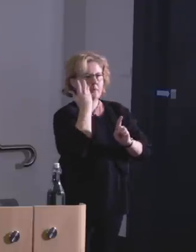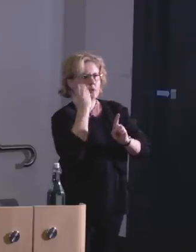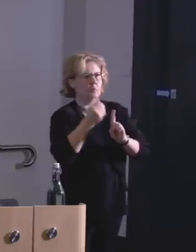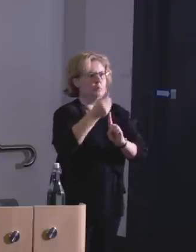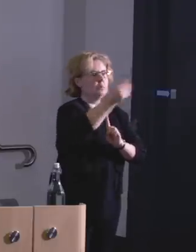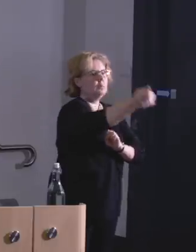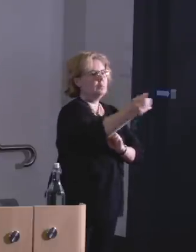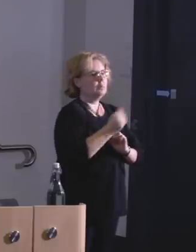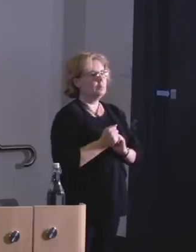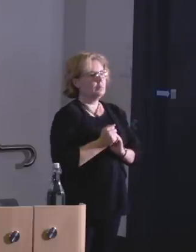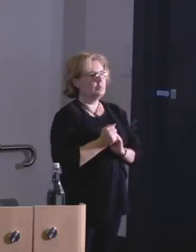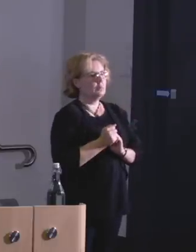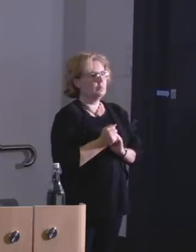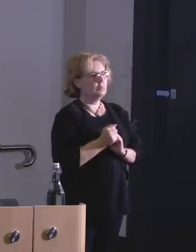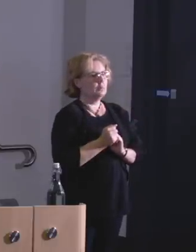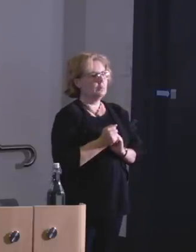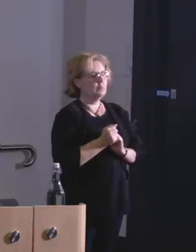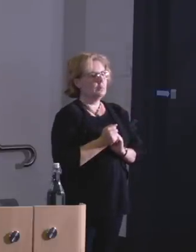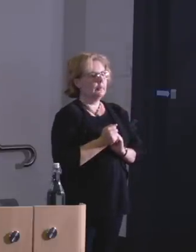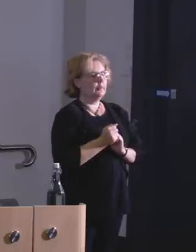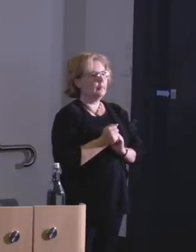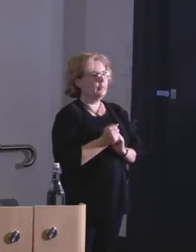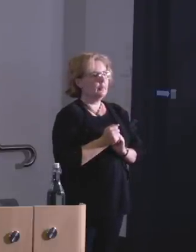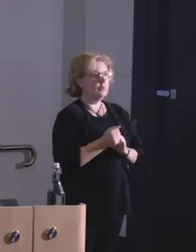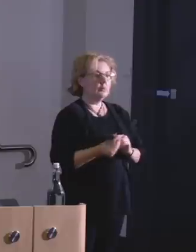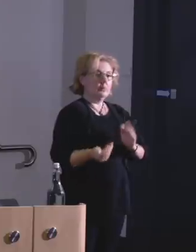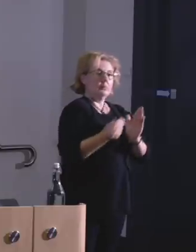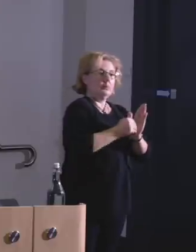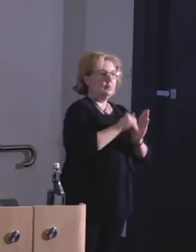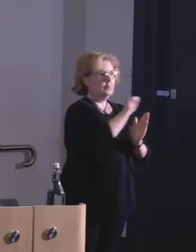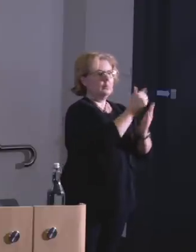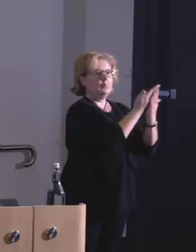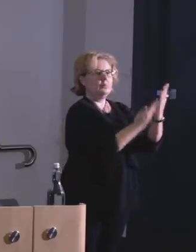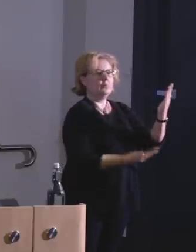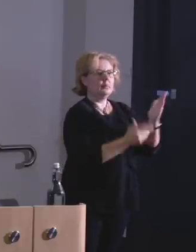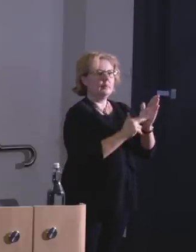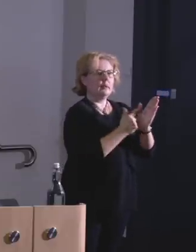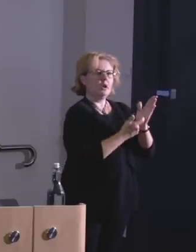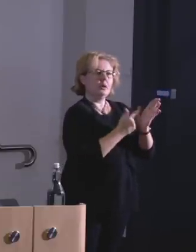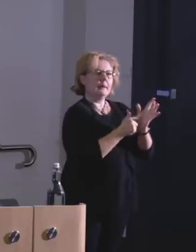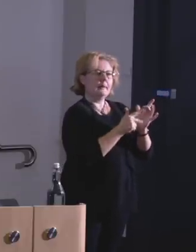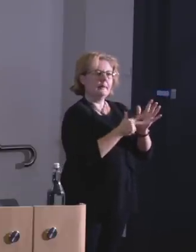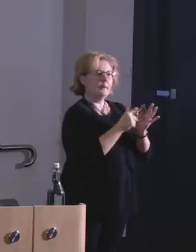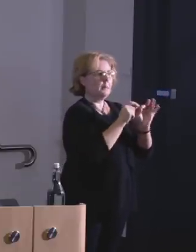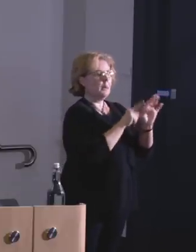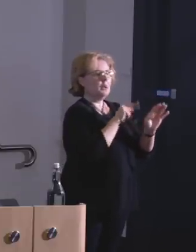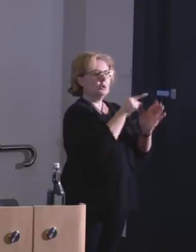You know, and counter to that narrative that was coined and developed by Ratu